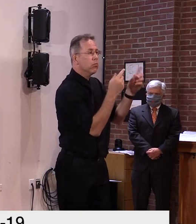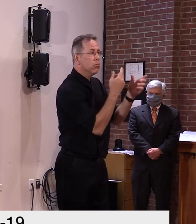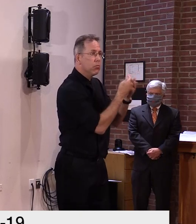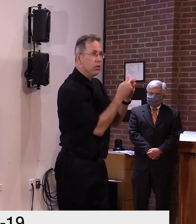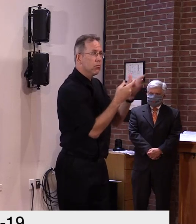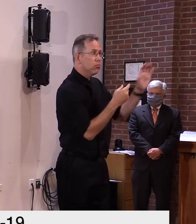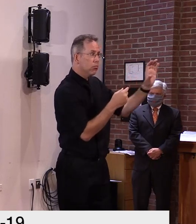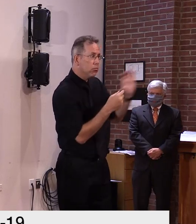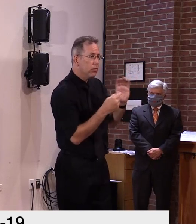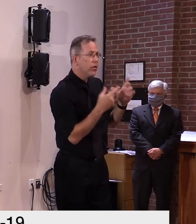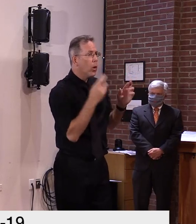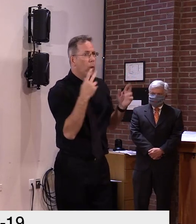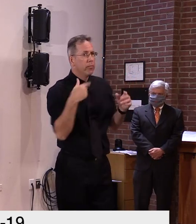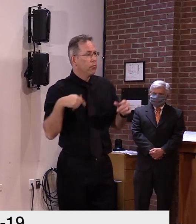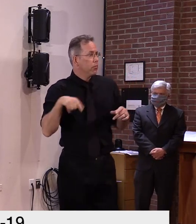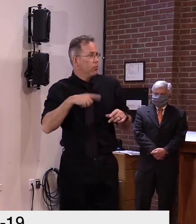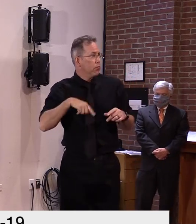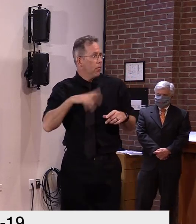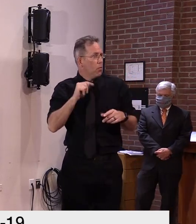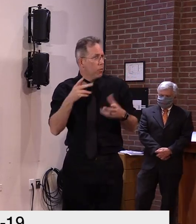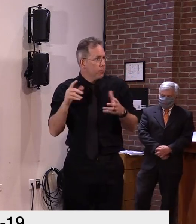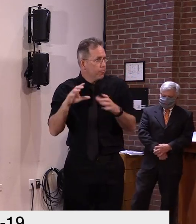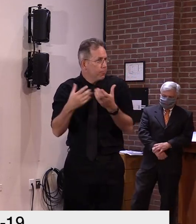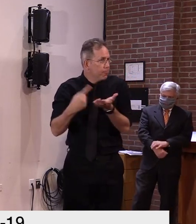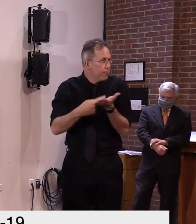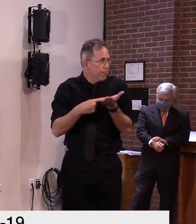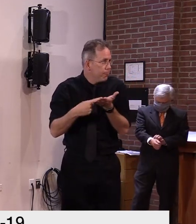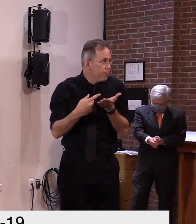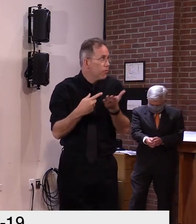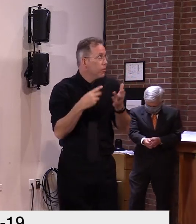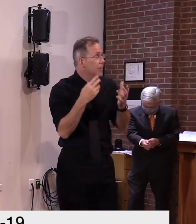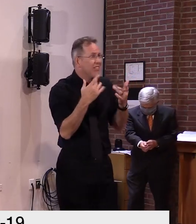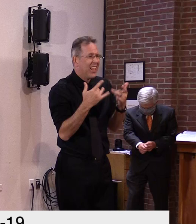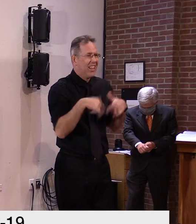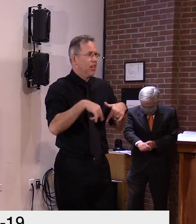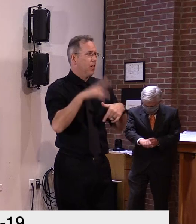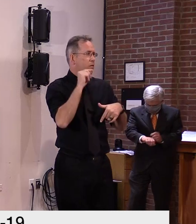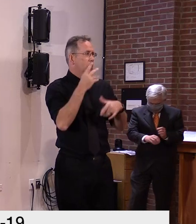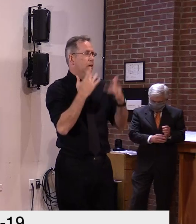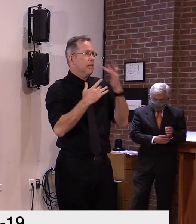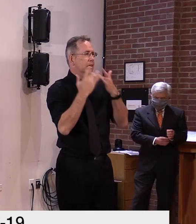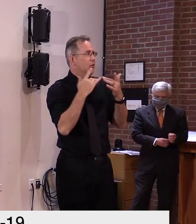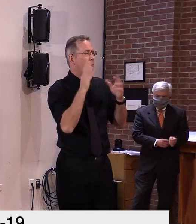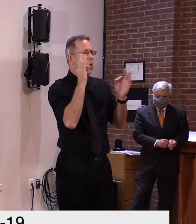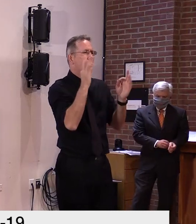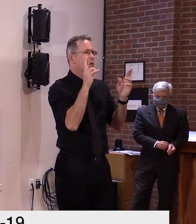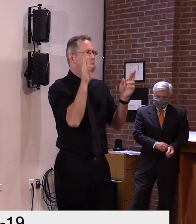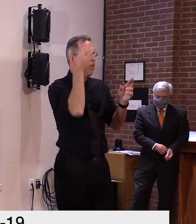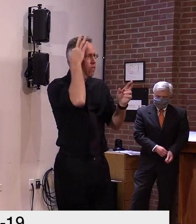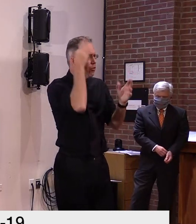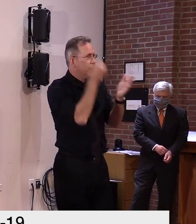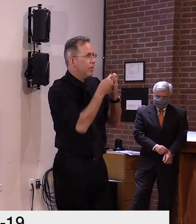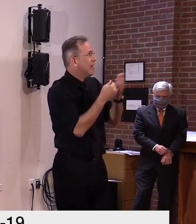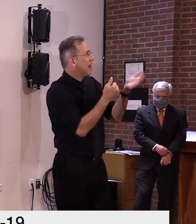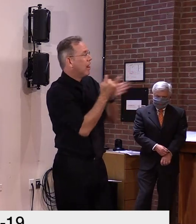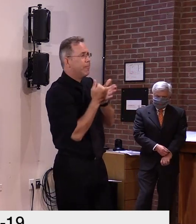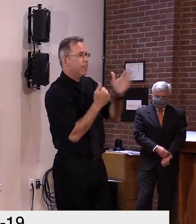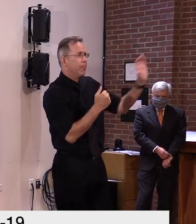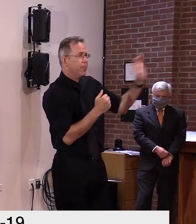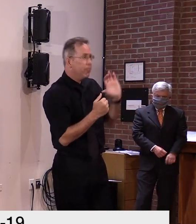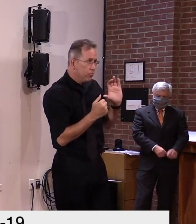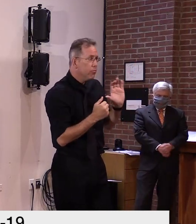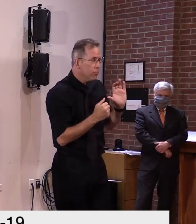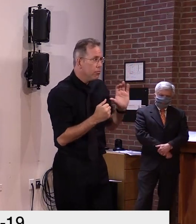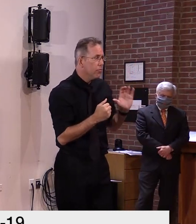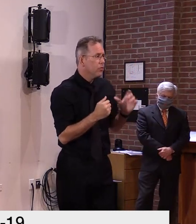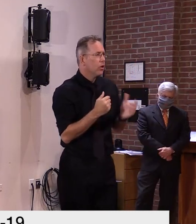we can rely on, because we're going to need some help with stimulating the economy over the next few months. So